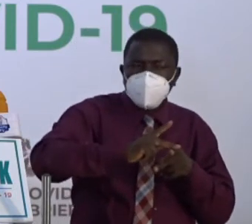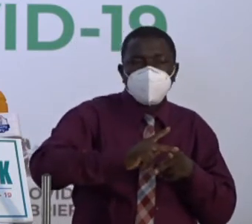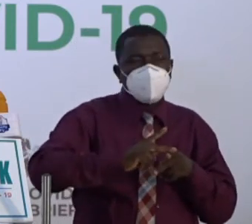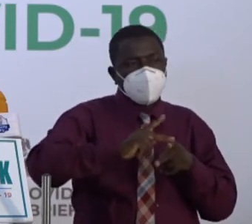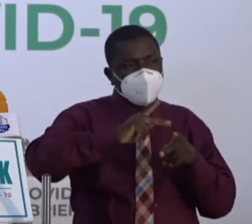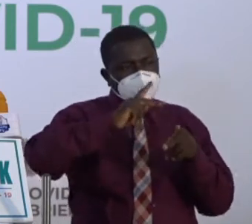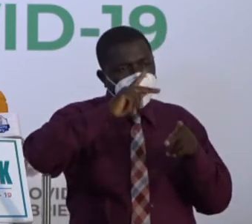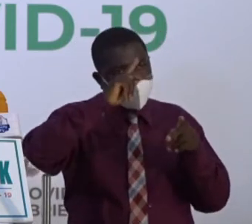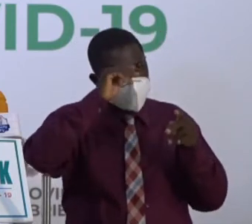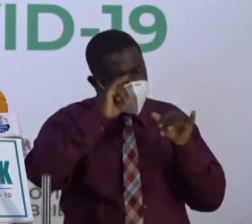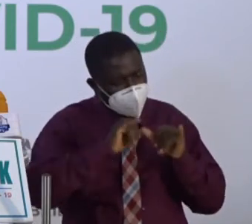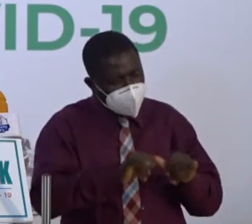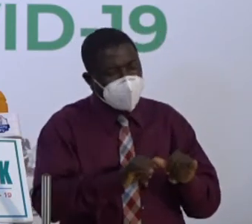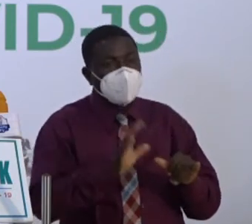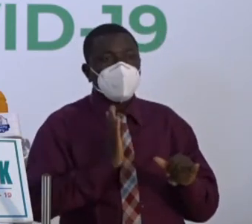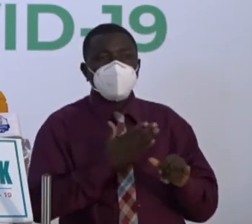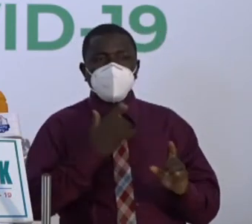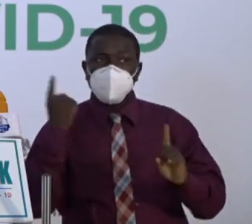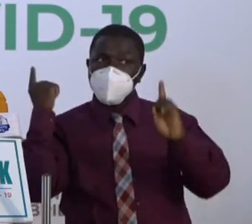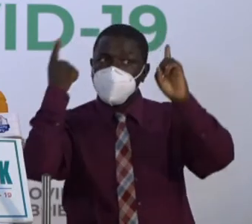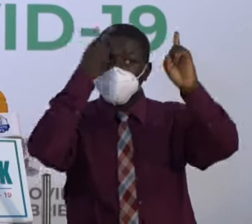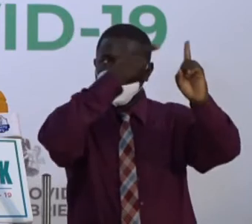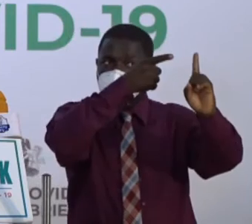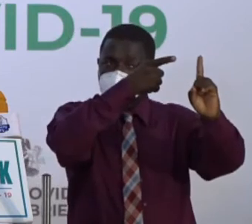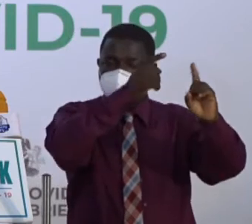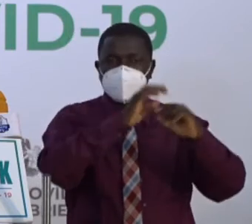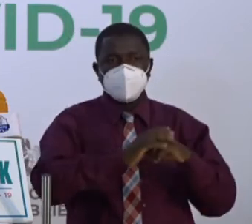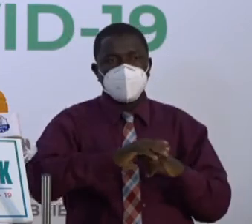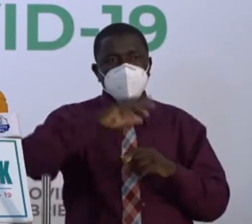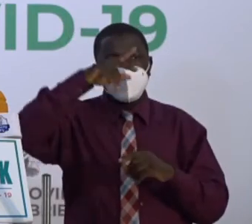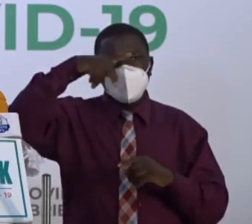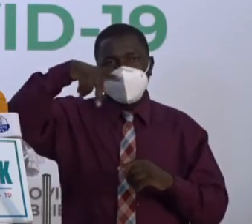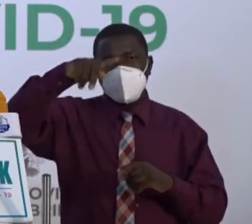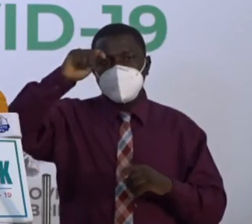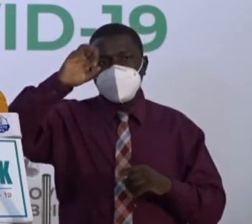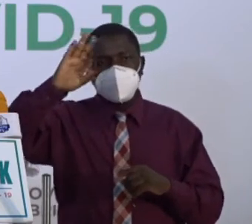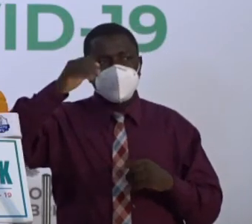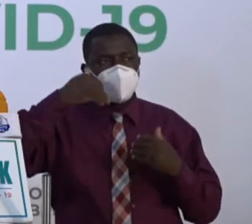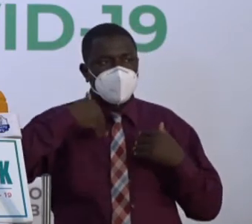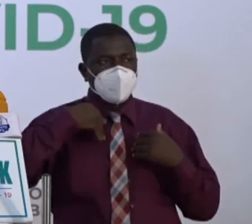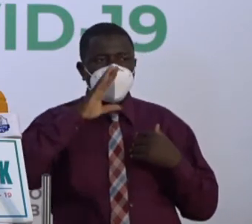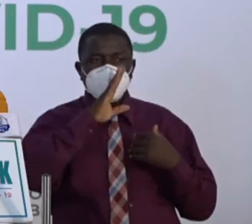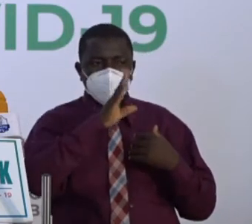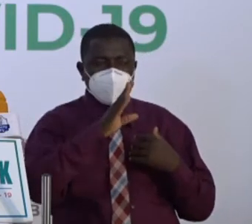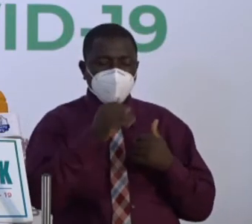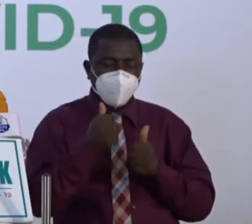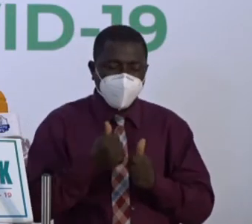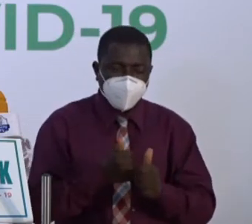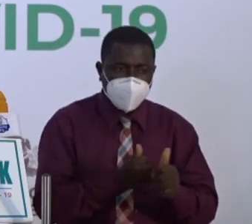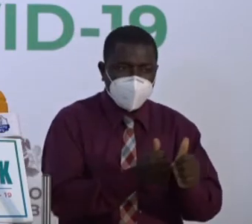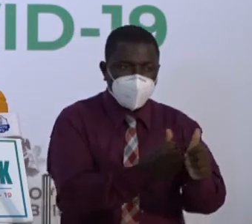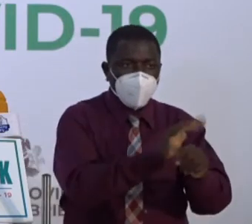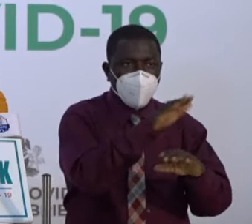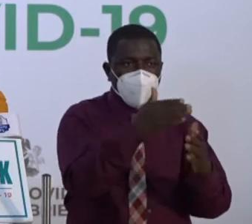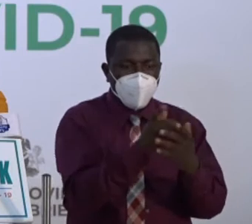remain our hallmark, the PTF has been tracking donations